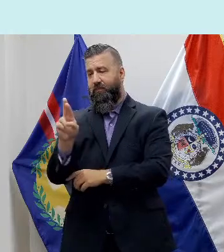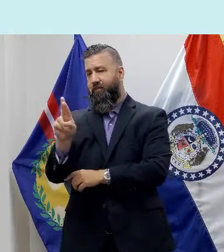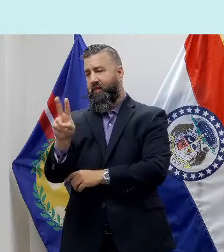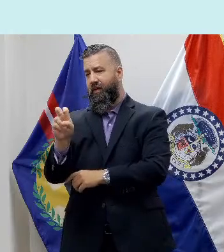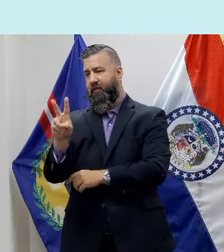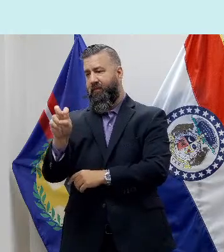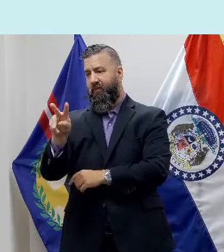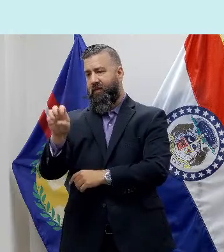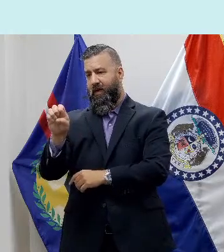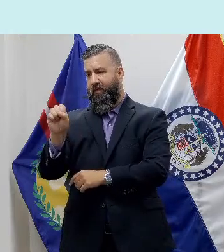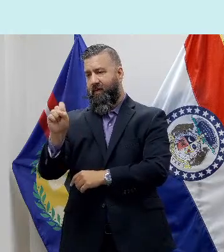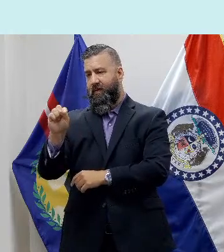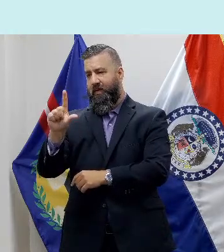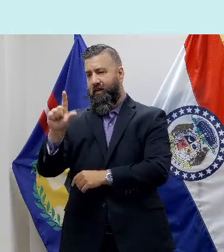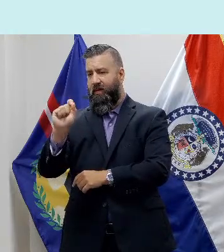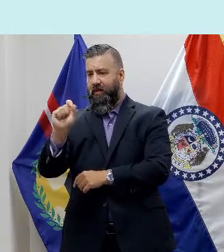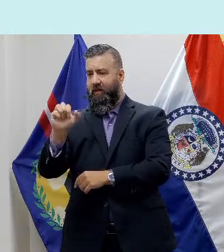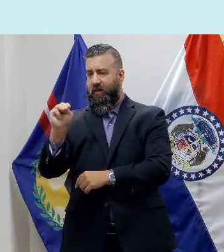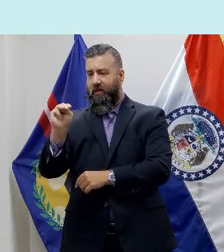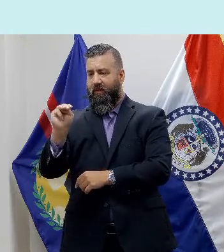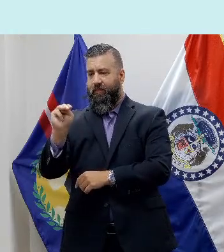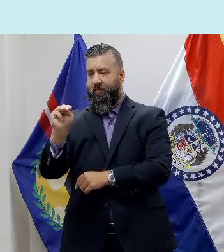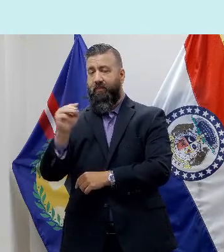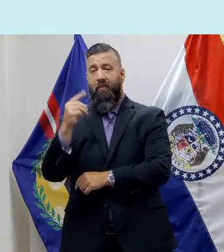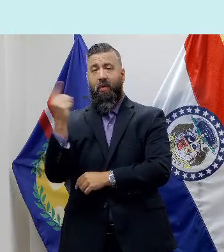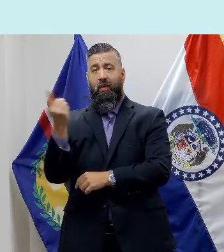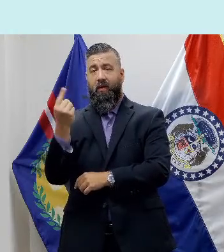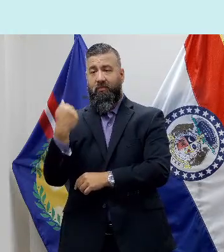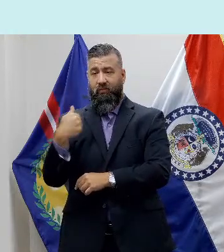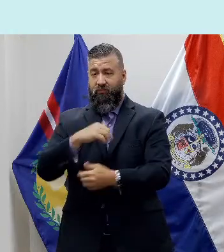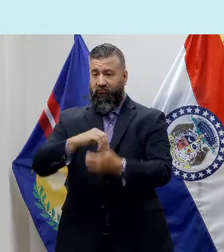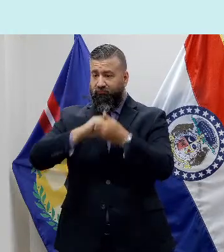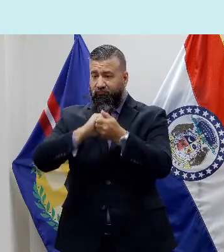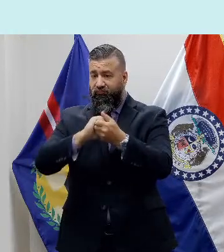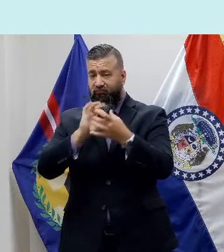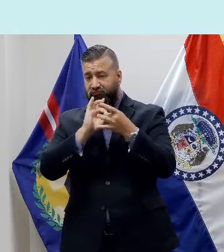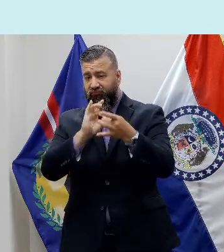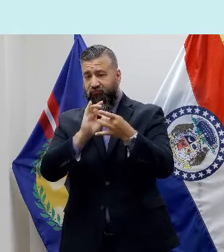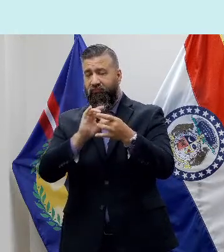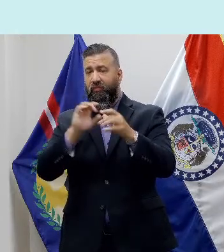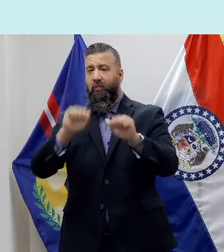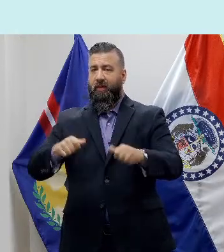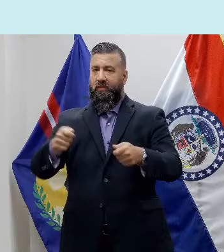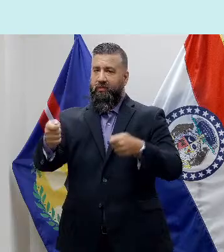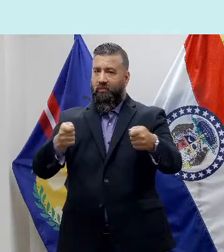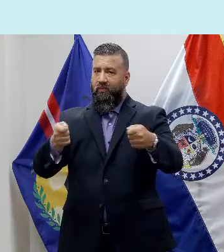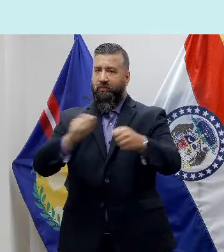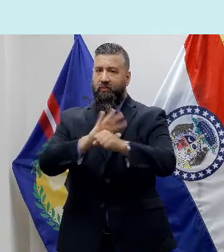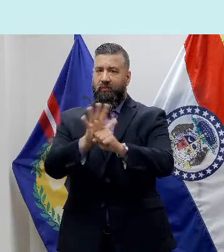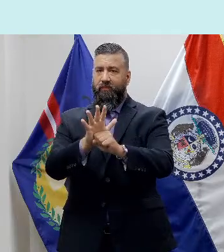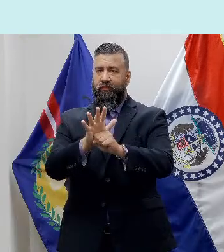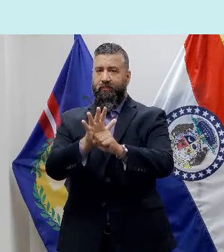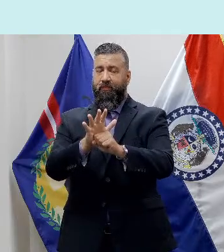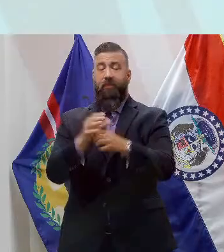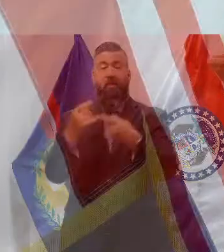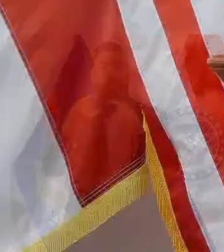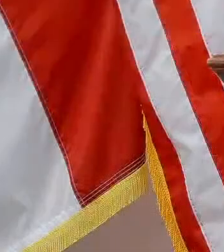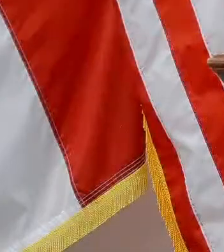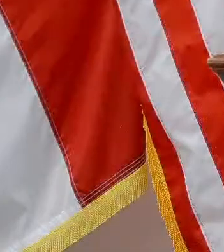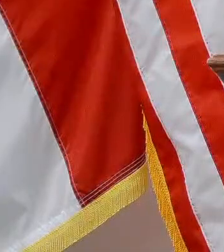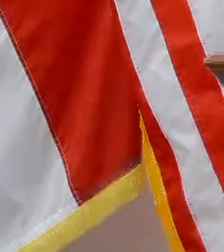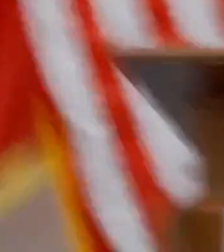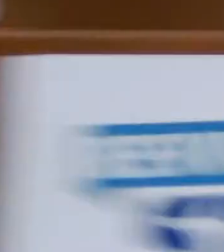revivestl.com. It's only with United Front that we get the pandemic under control. Masks and the